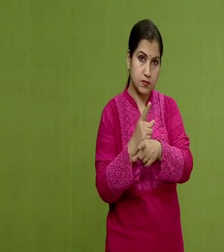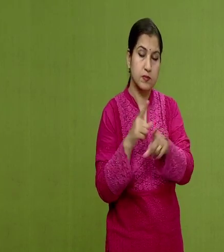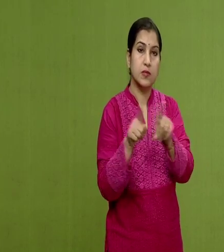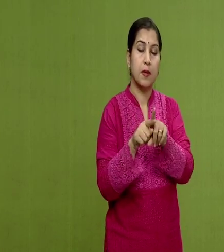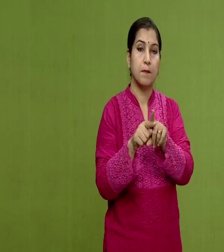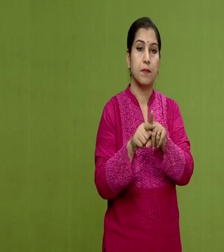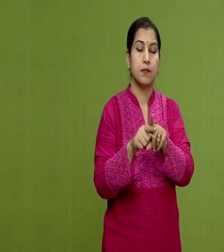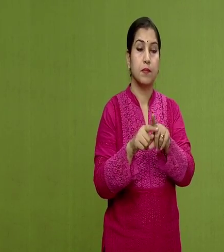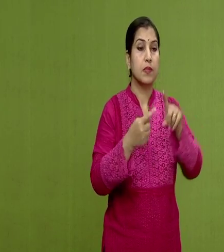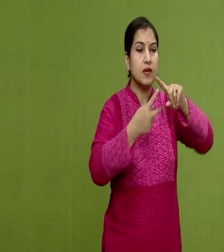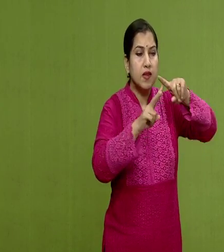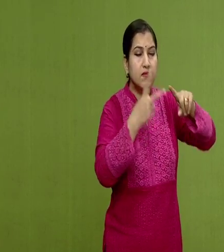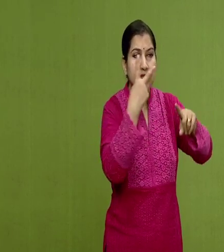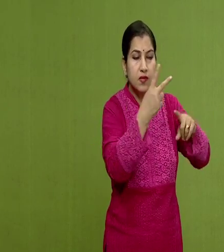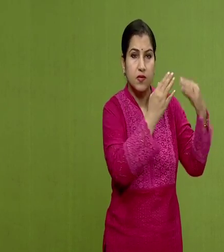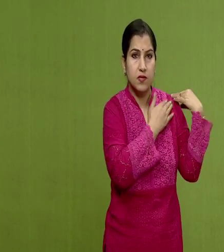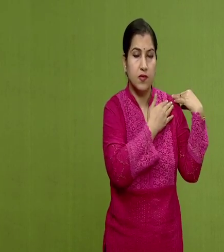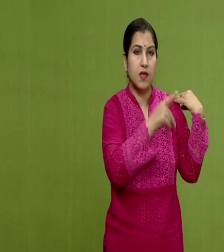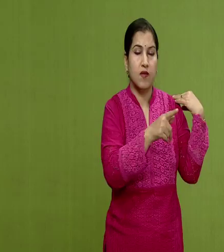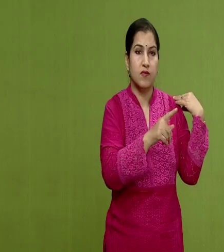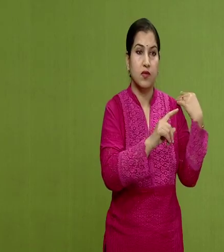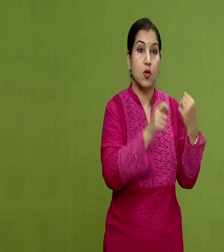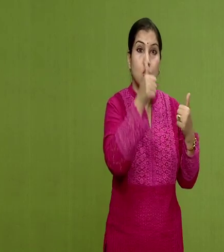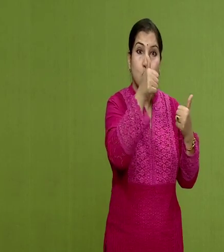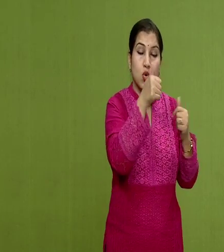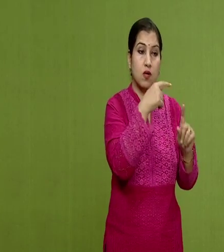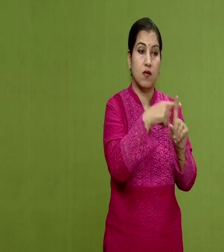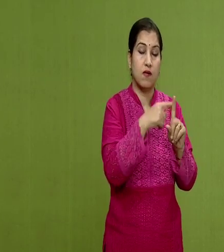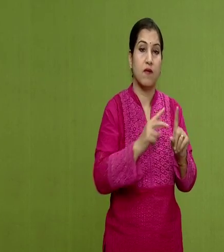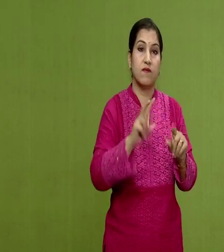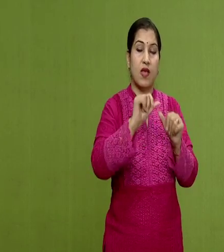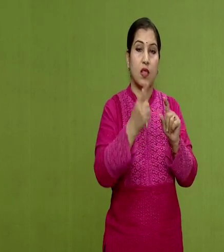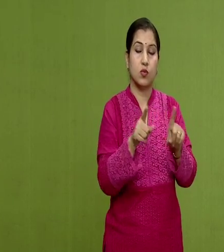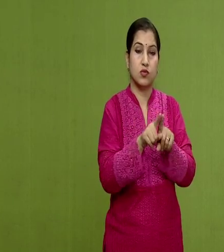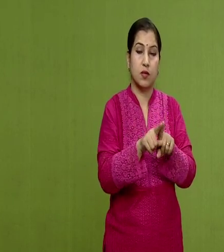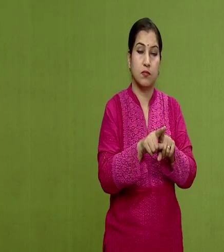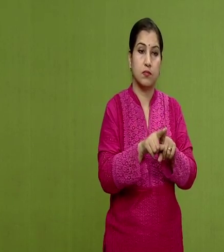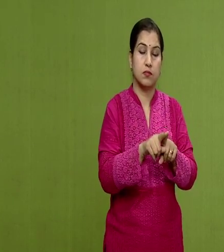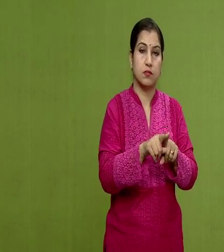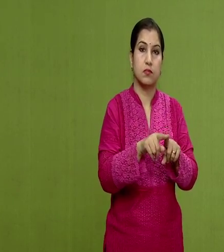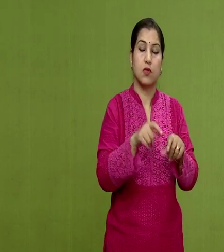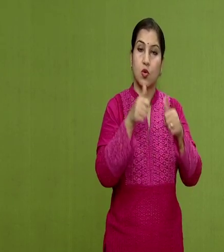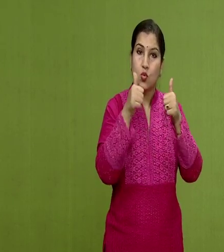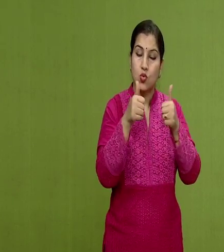media to project good value system and set good